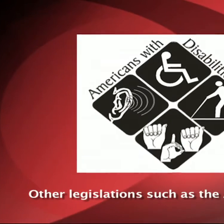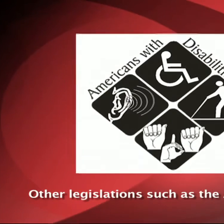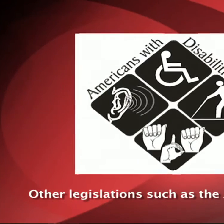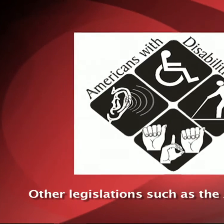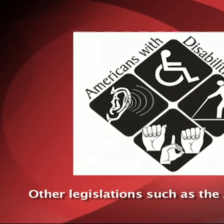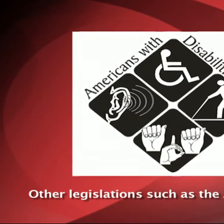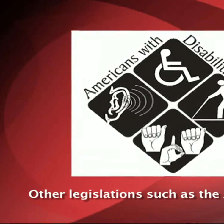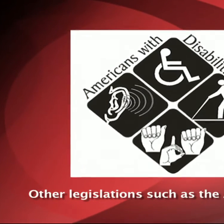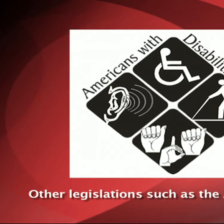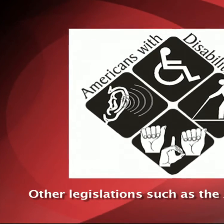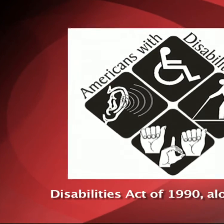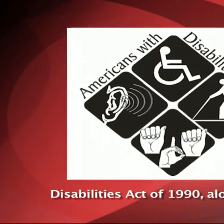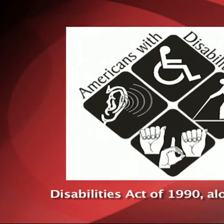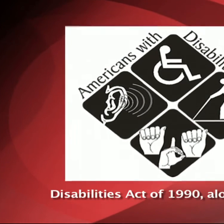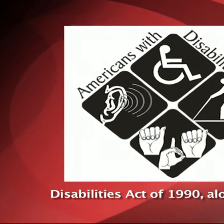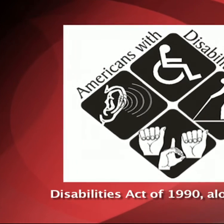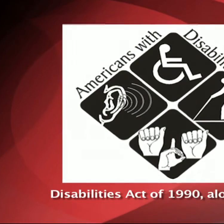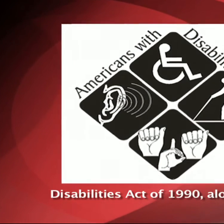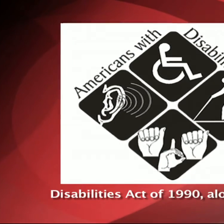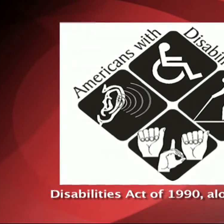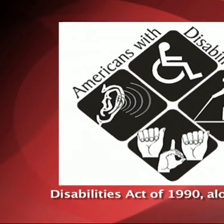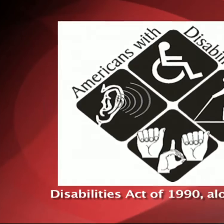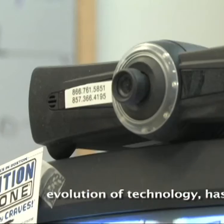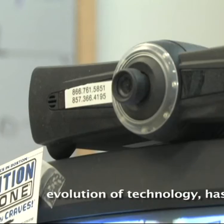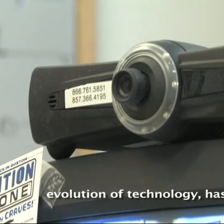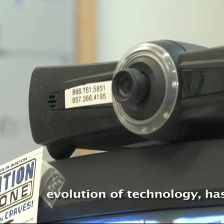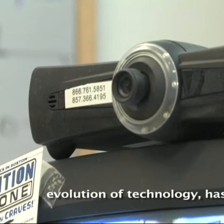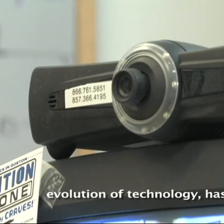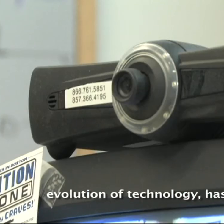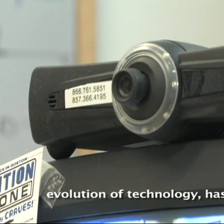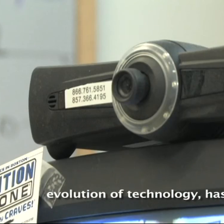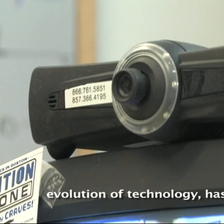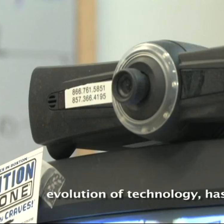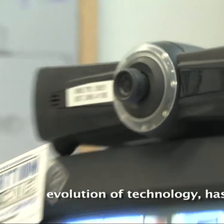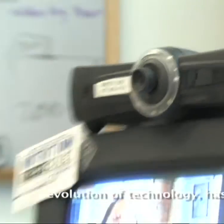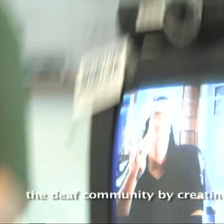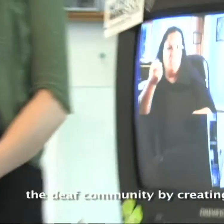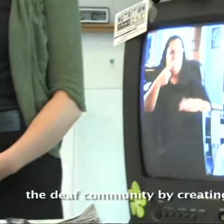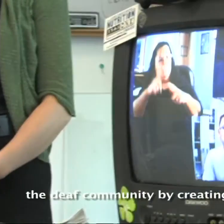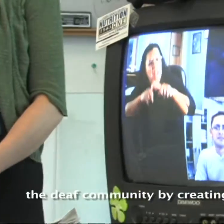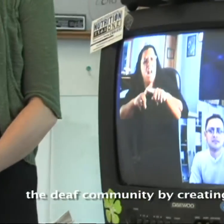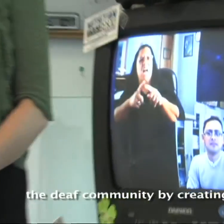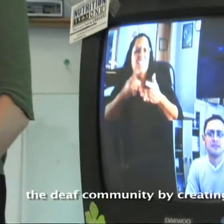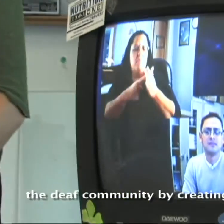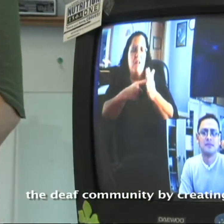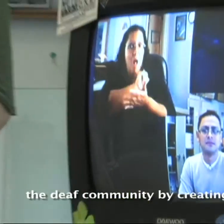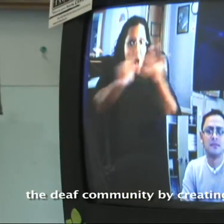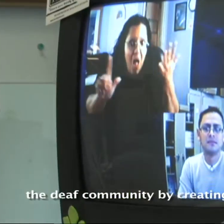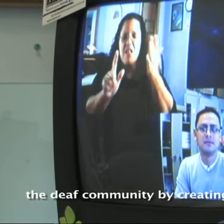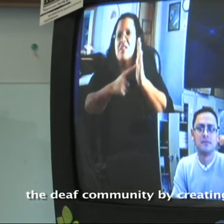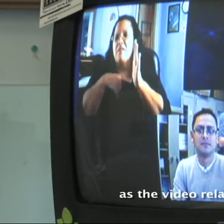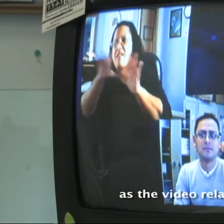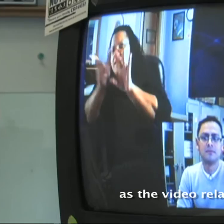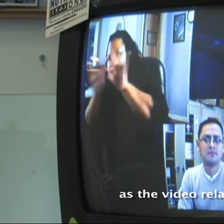Other legislation, such as the American with Disabilities Act of 1990, along with the evolution of technology, has also helped the deaf community by